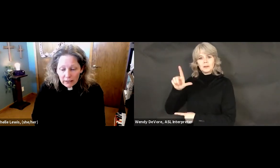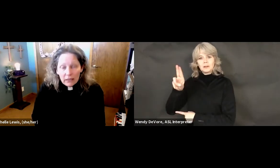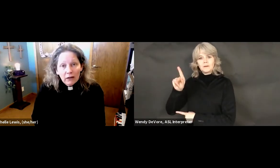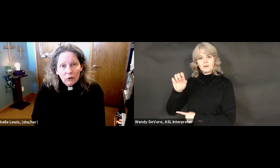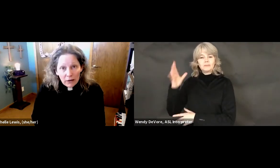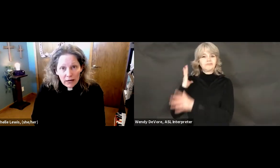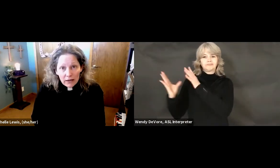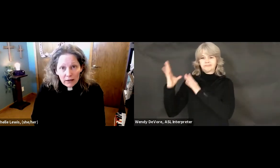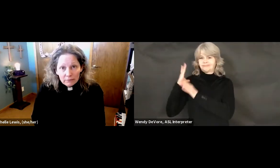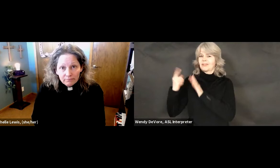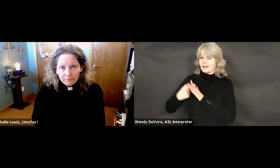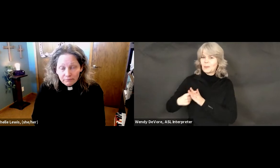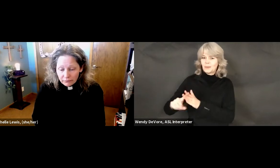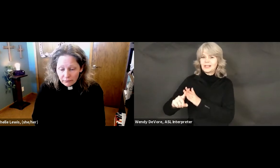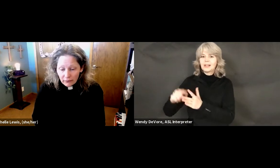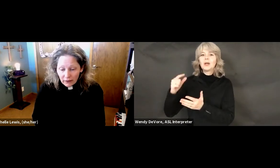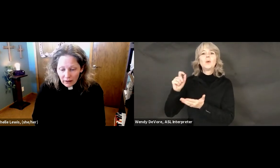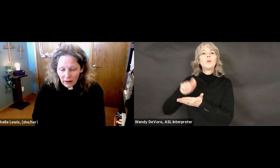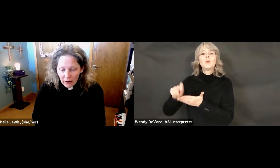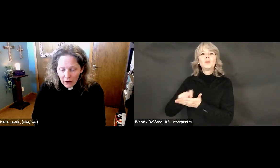written in Greek.